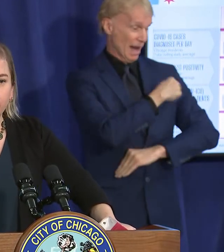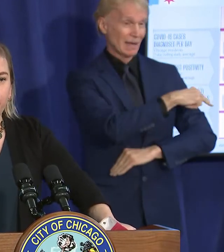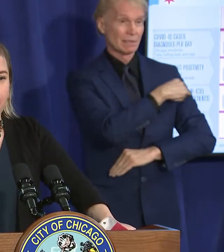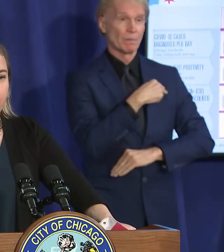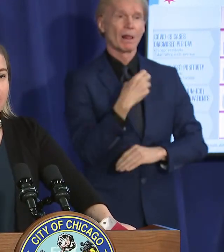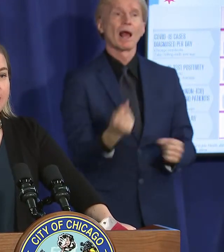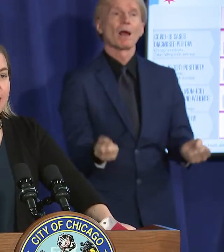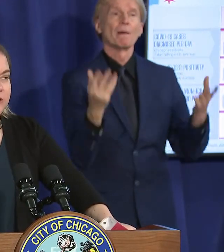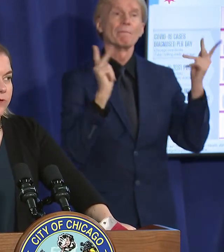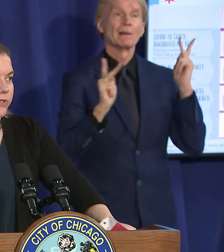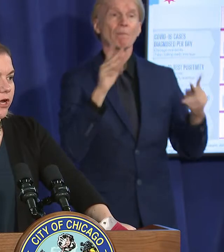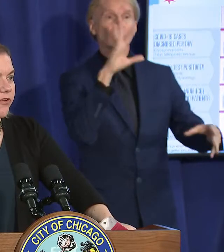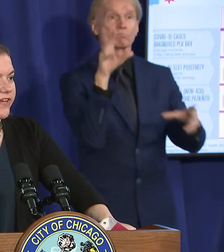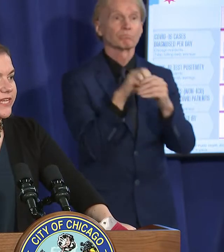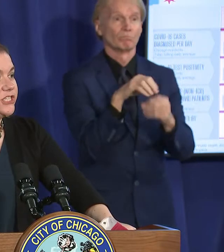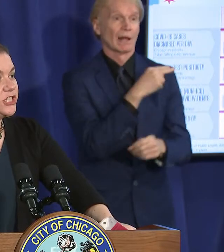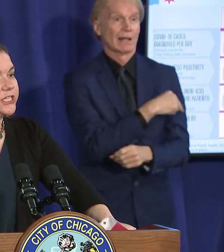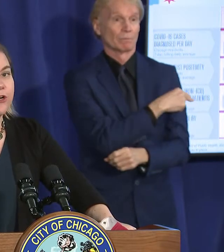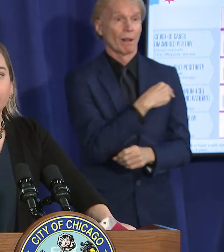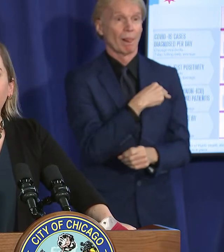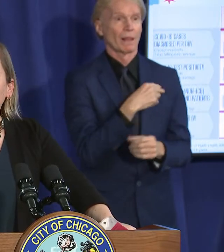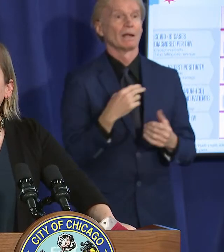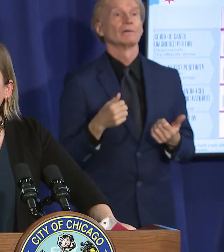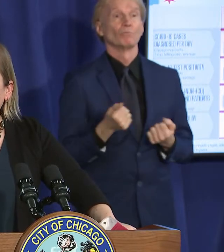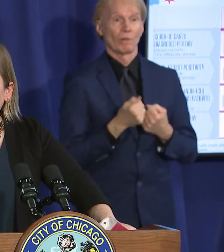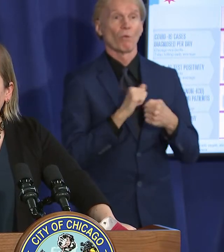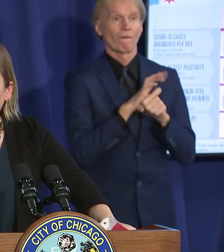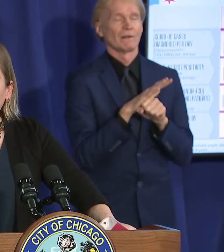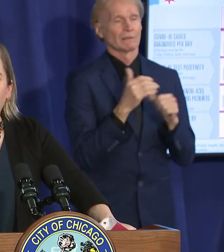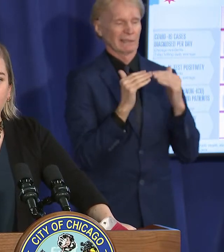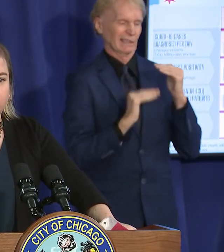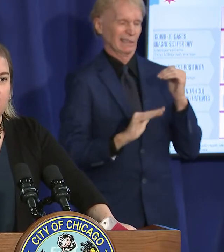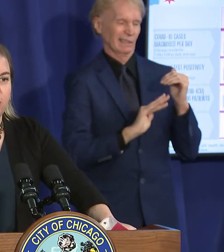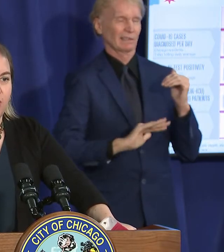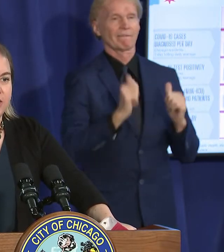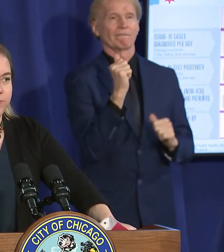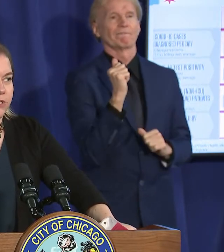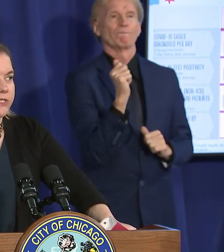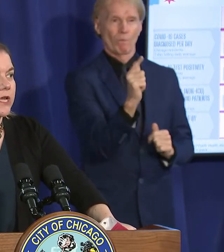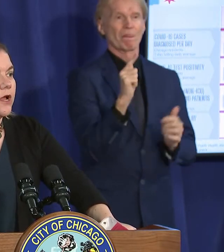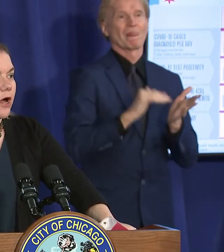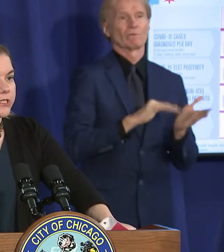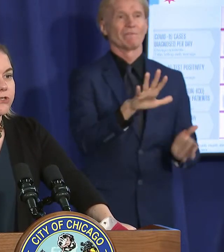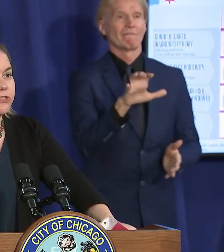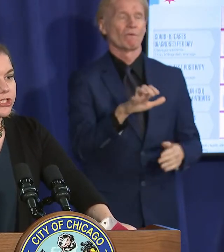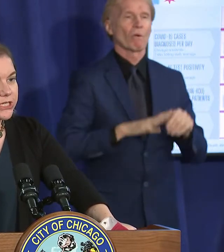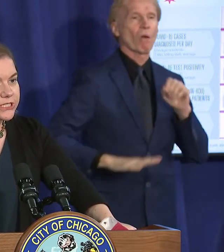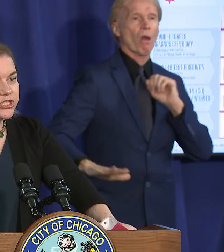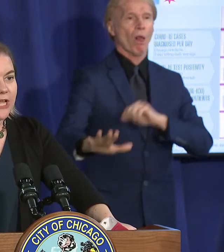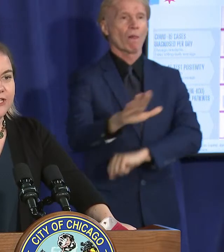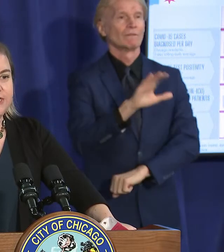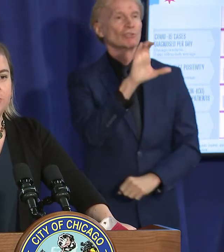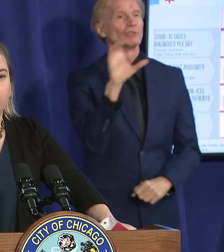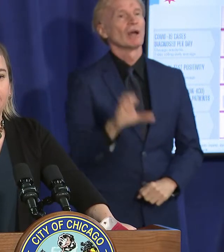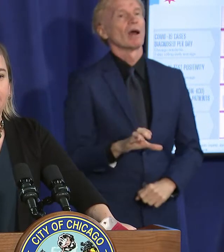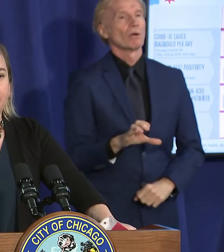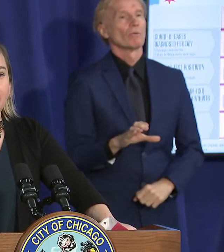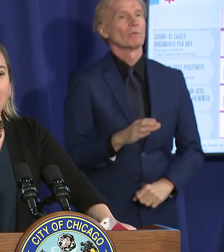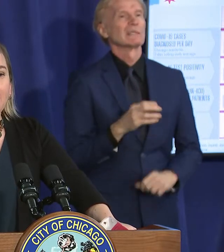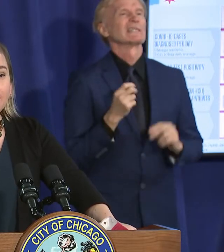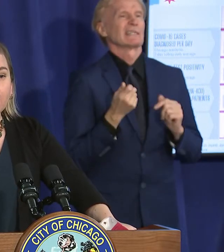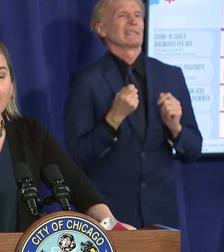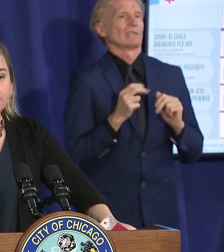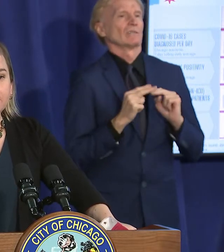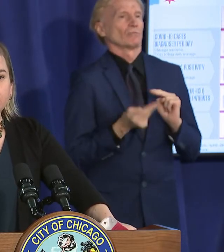of the number of people in the hospital with COVID, is just under 1,500 across Chicago hospitals, also just gently